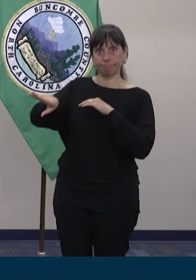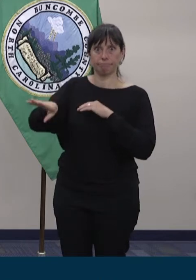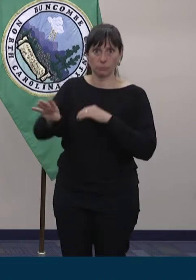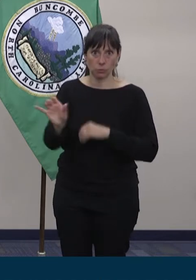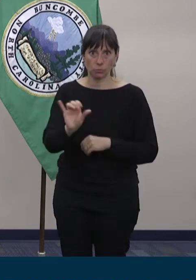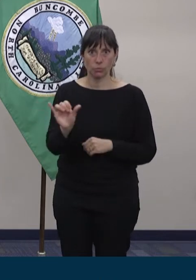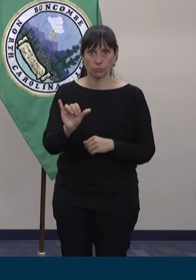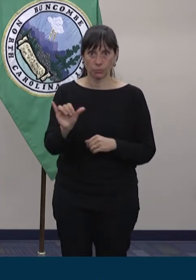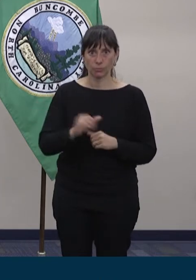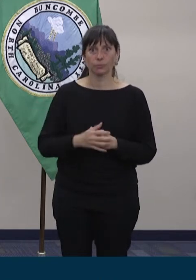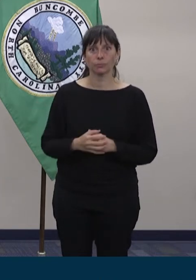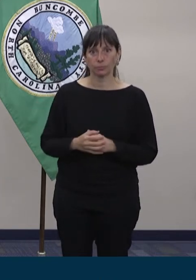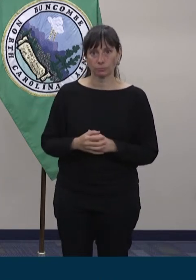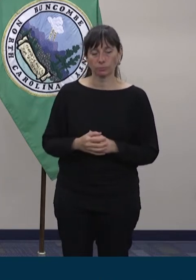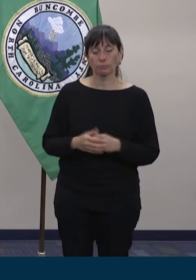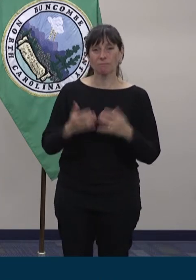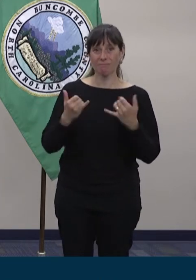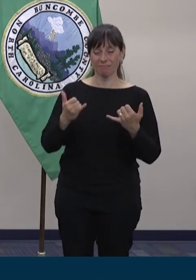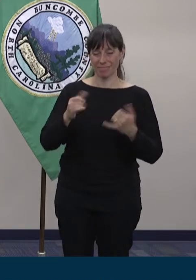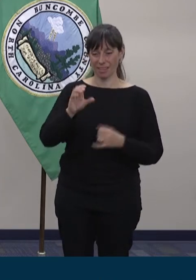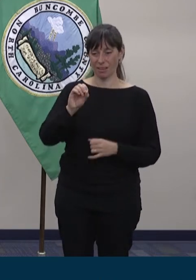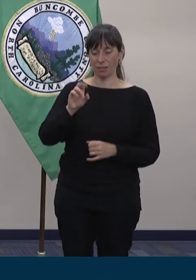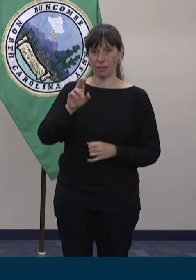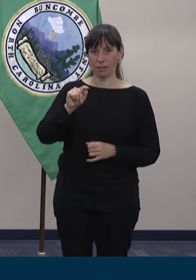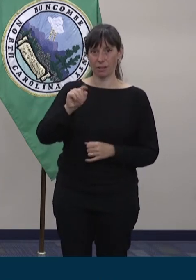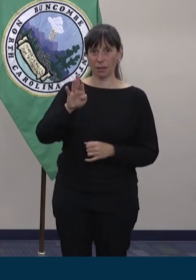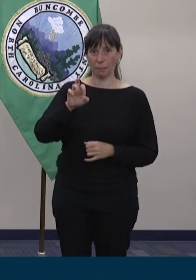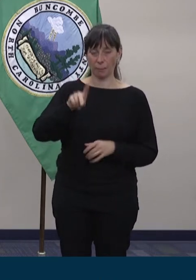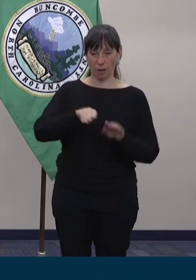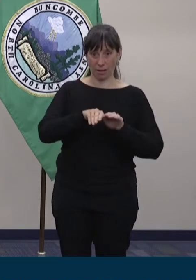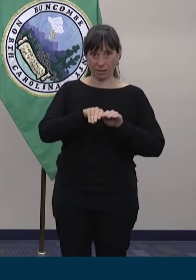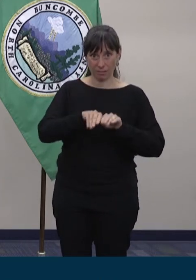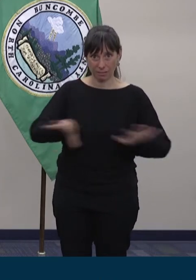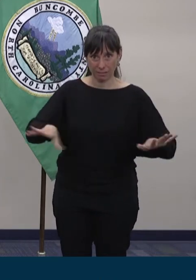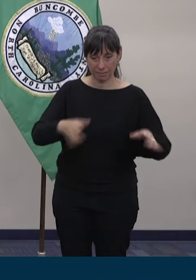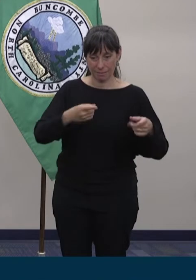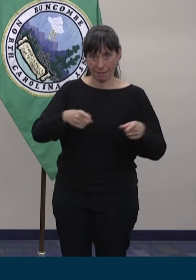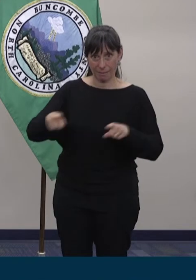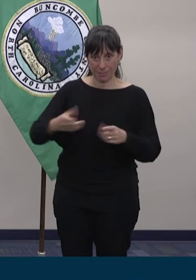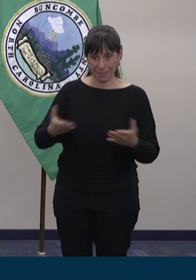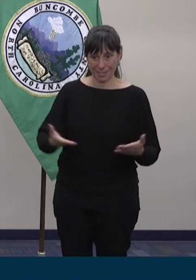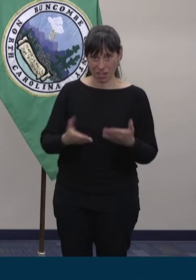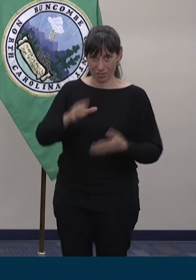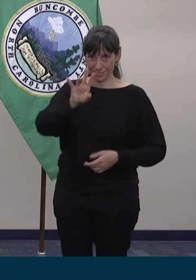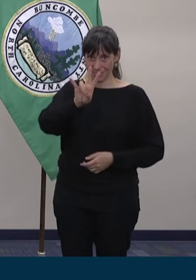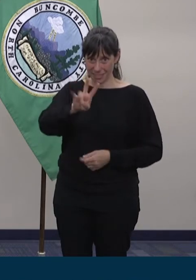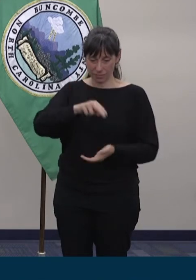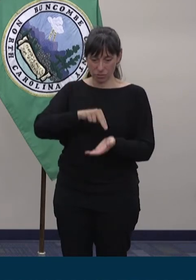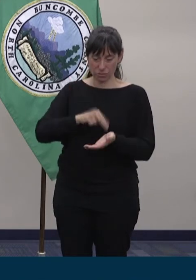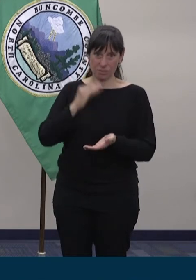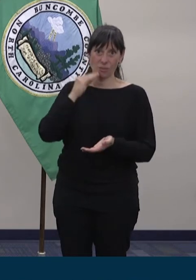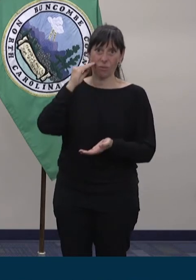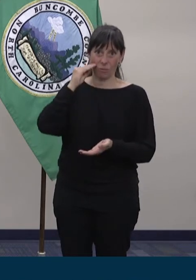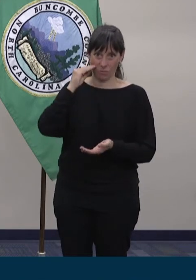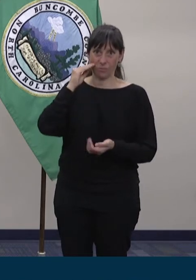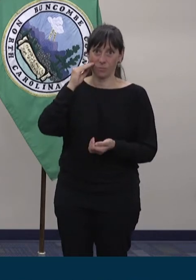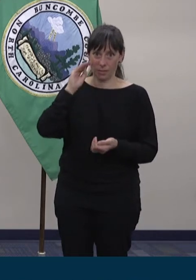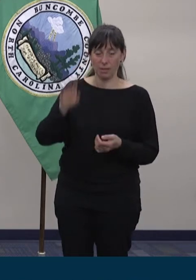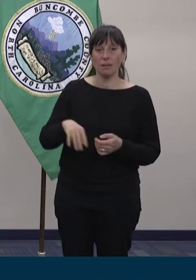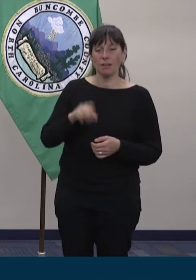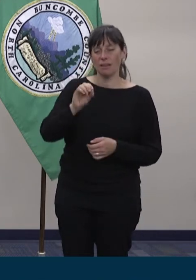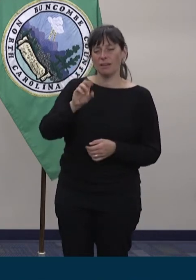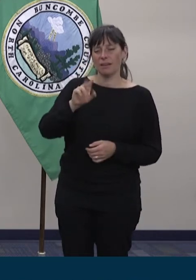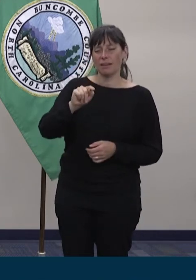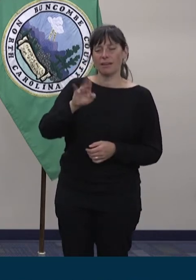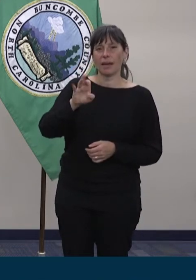There are now outbreaks at 7 long-term care facilities in Buncombe County. An outbreak is considered to be 2 or more